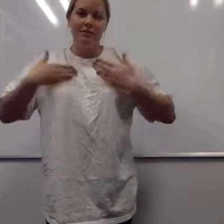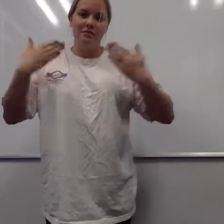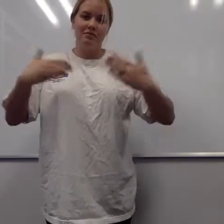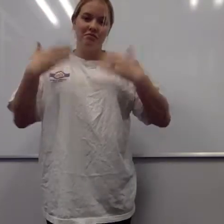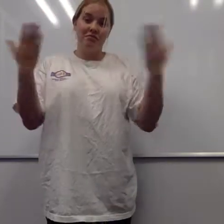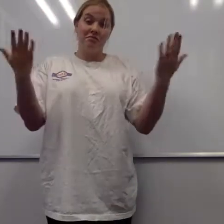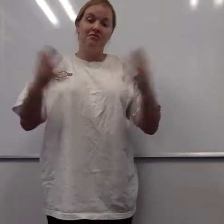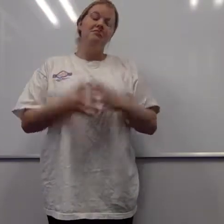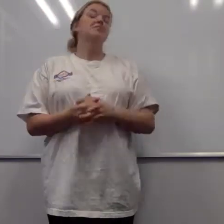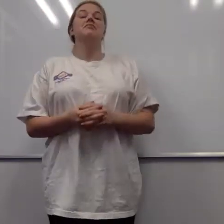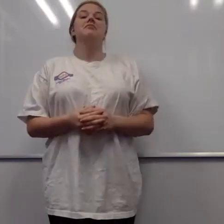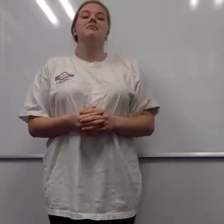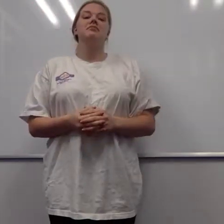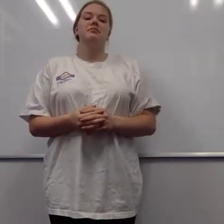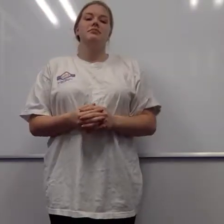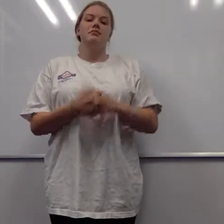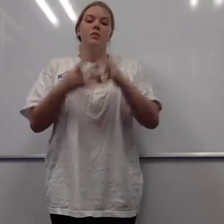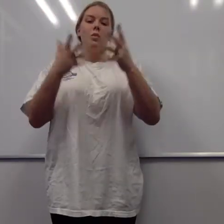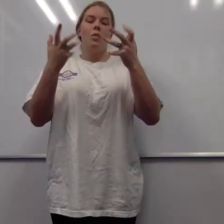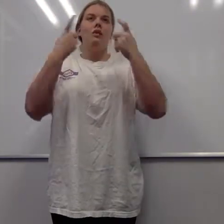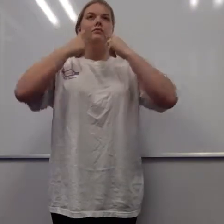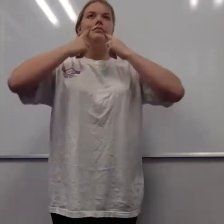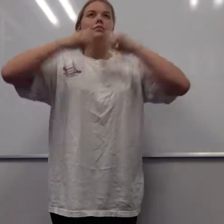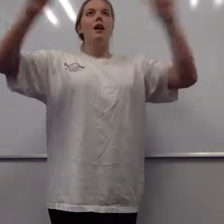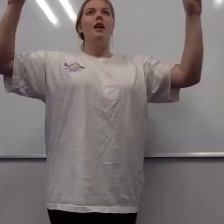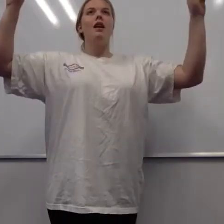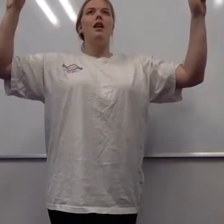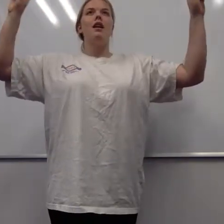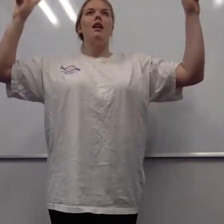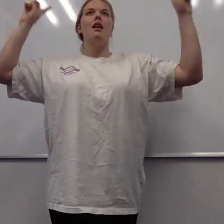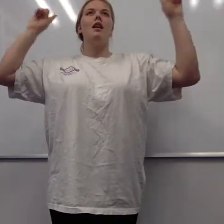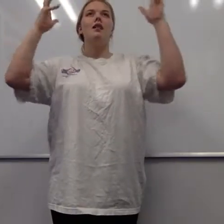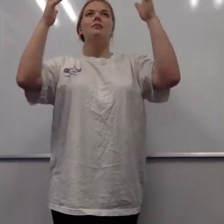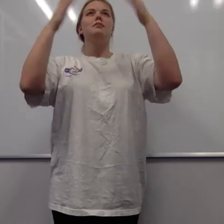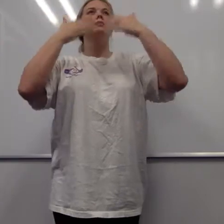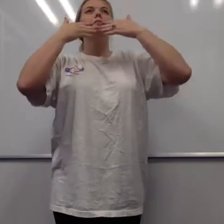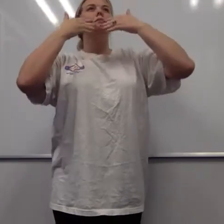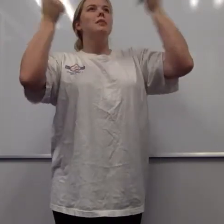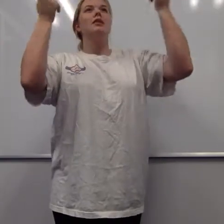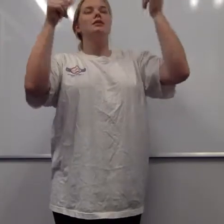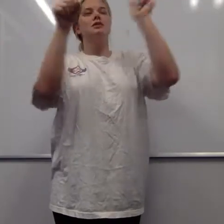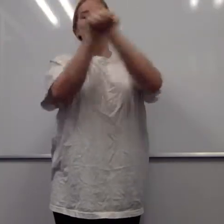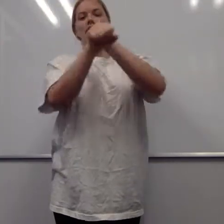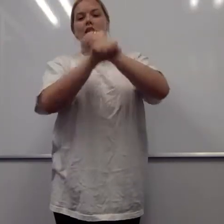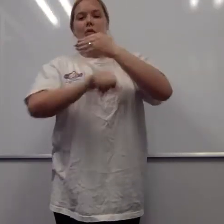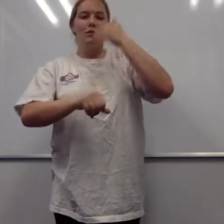was success, so I searched for that ideal job, that perfect boyfriend, that beautiful